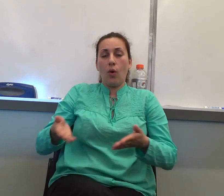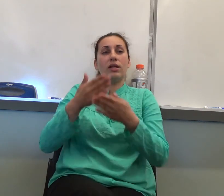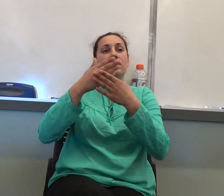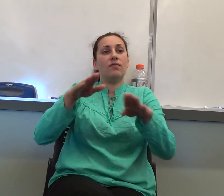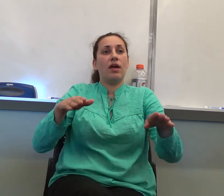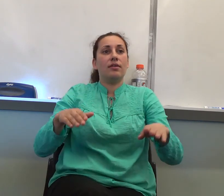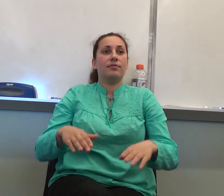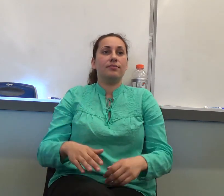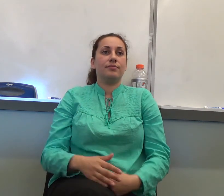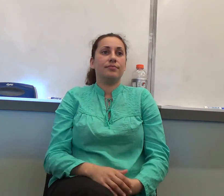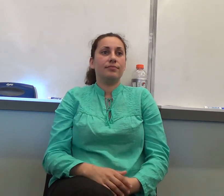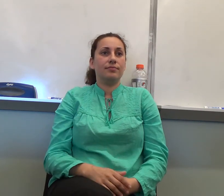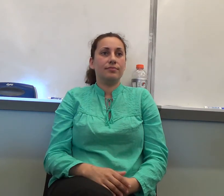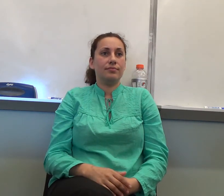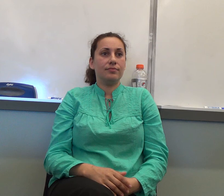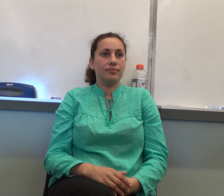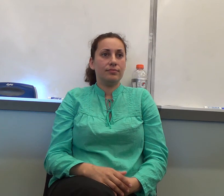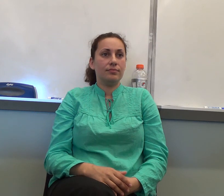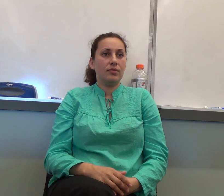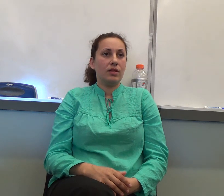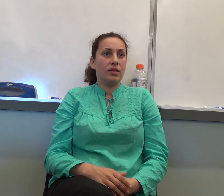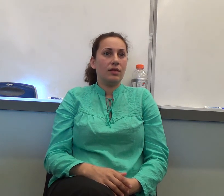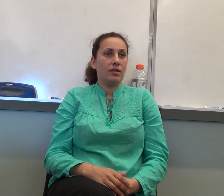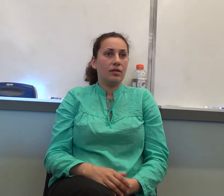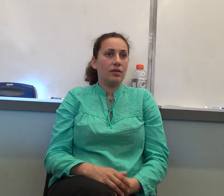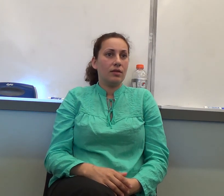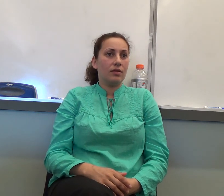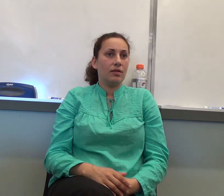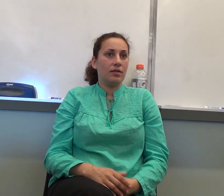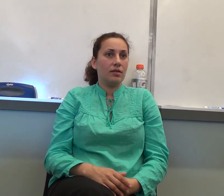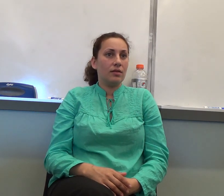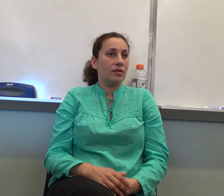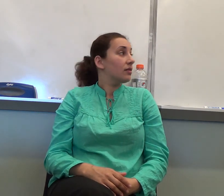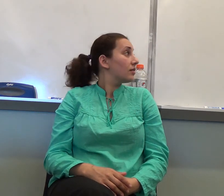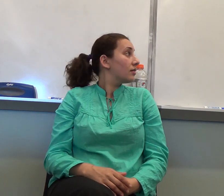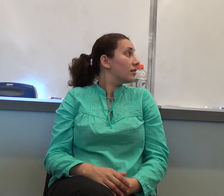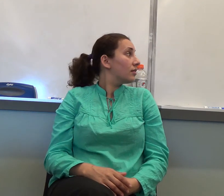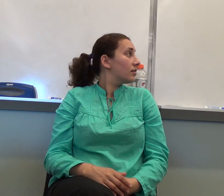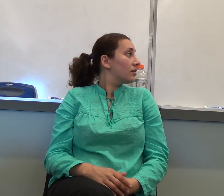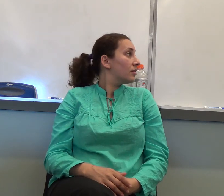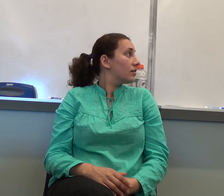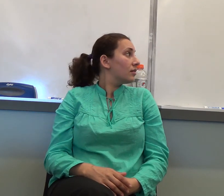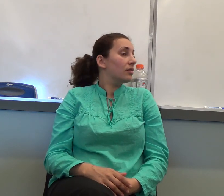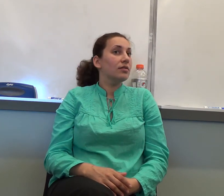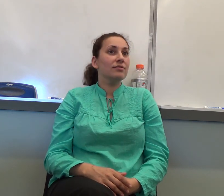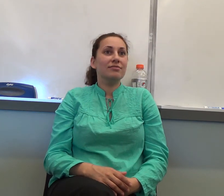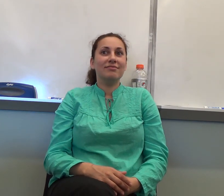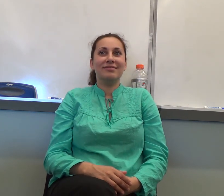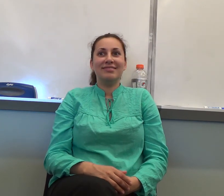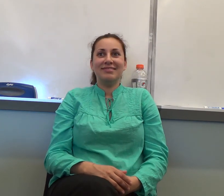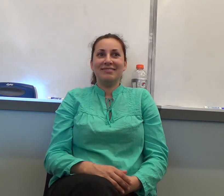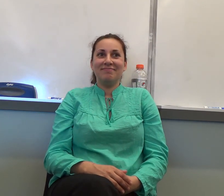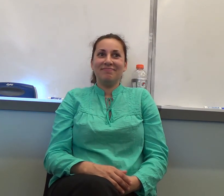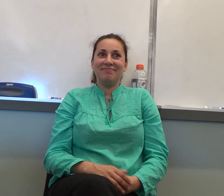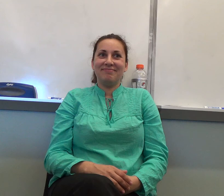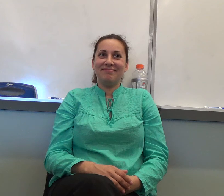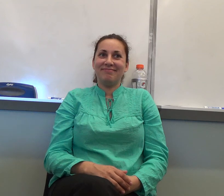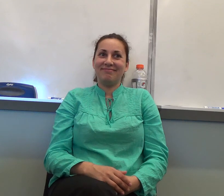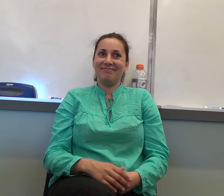into 30, 2 times, 26, subtract, remainder 4. Now with